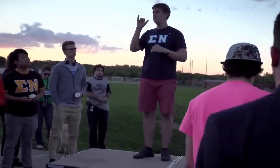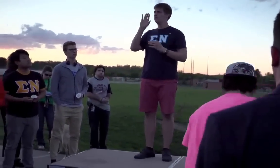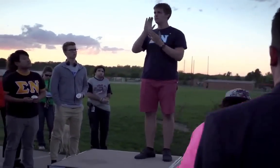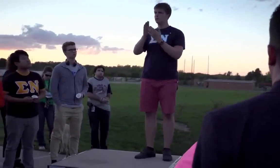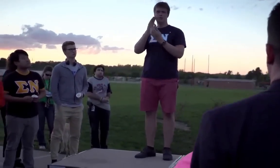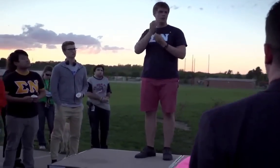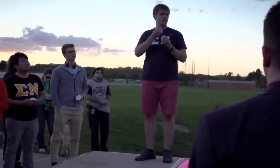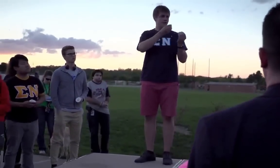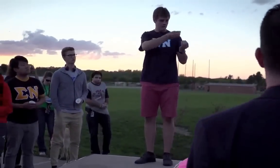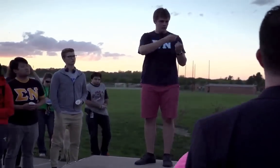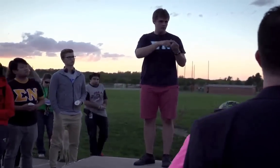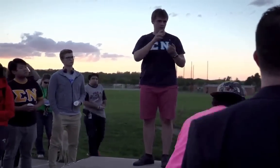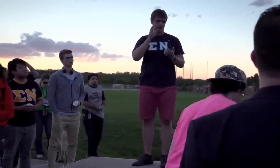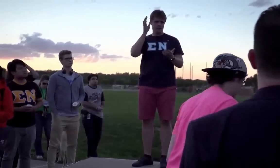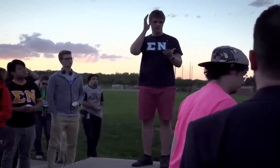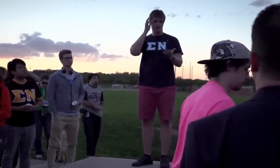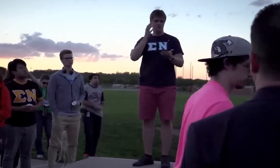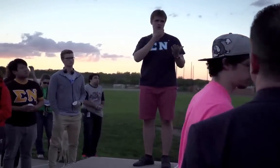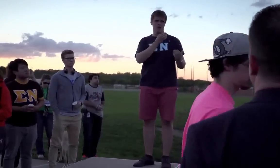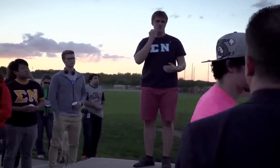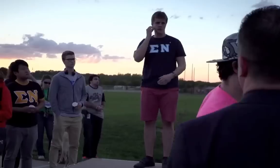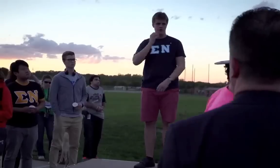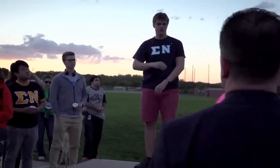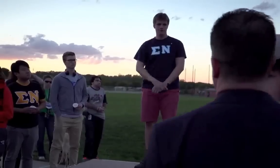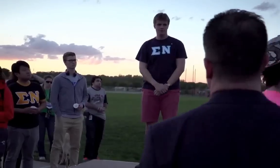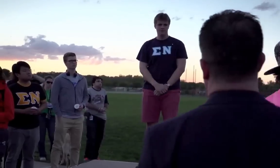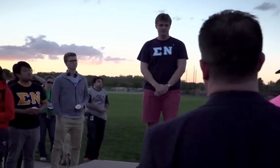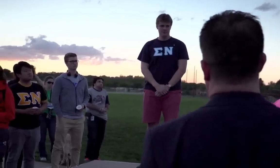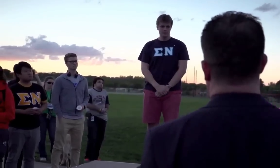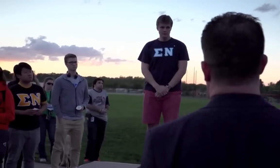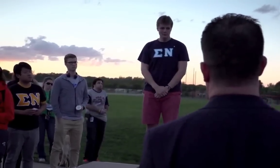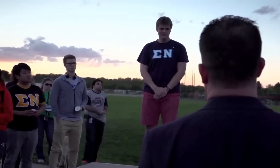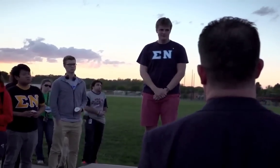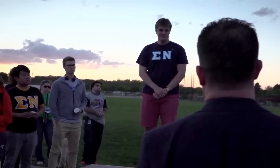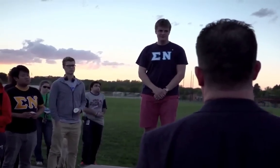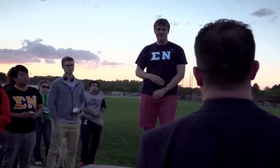you leave. We will be giving that to his parents to take home with them.